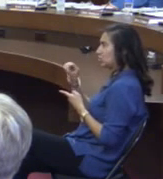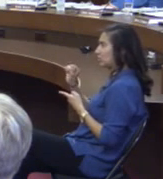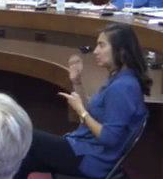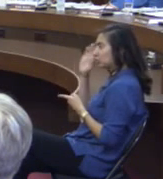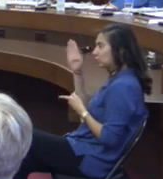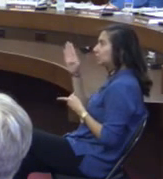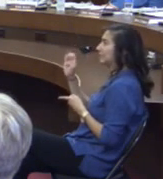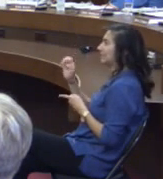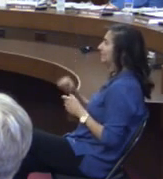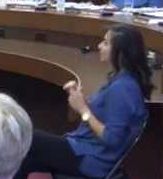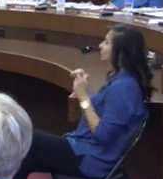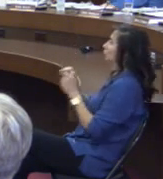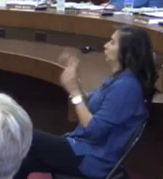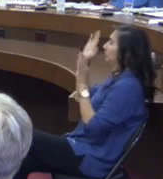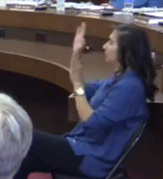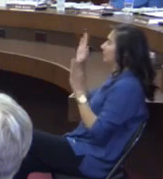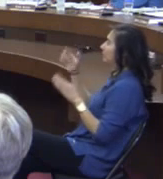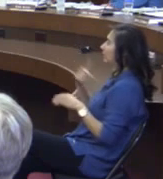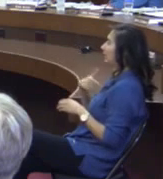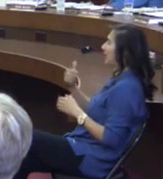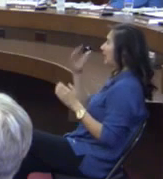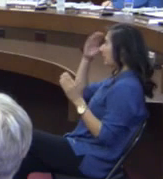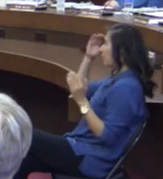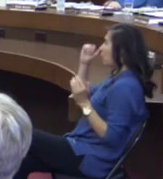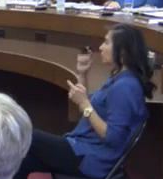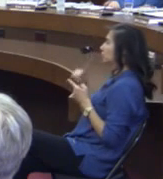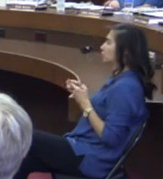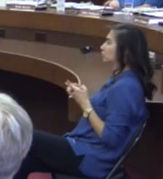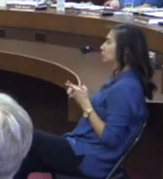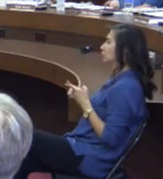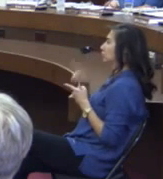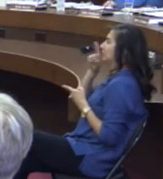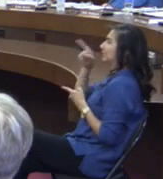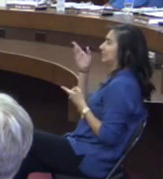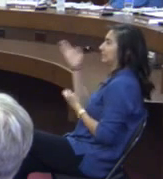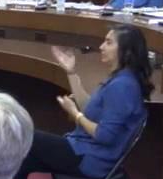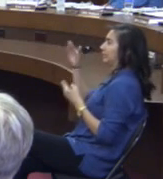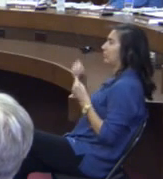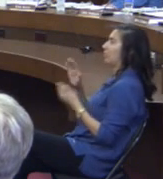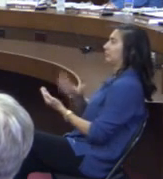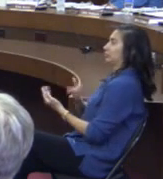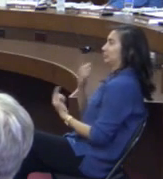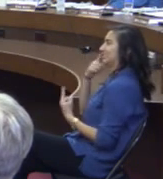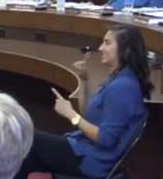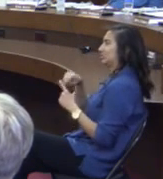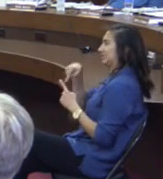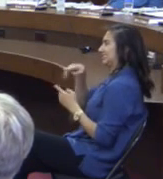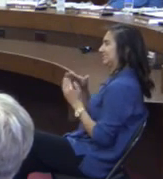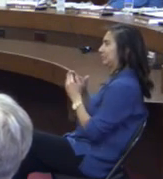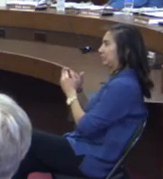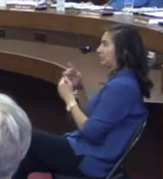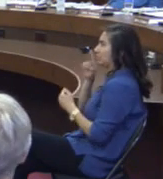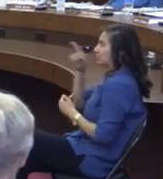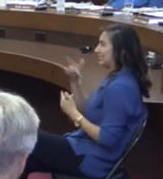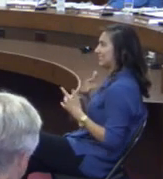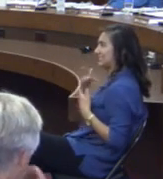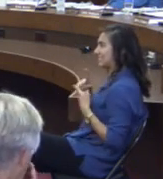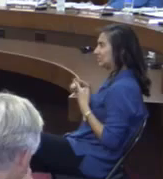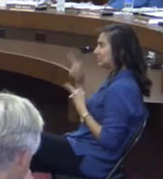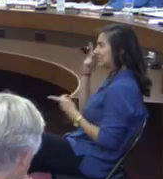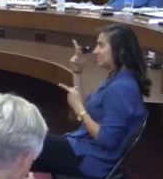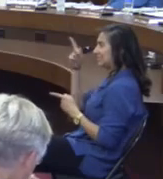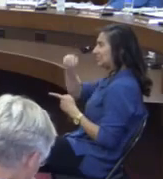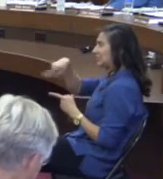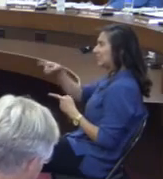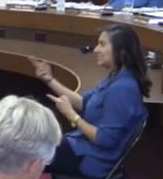will continue to be wonderful, and I hope to bring even more musical successes to this community. So I'm excited to see all of you at the